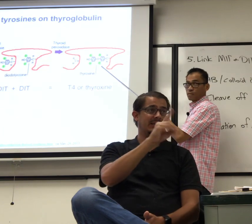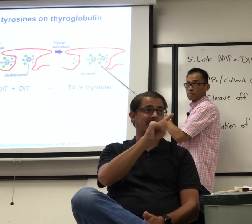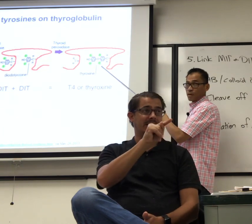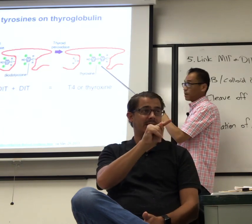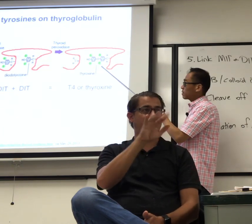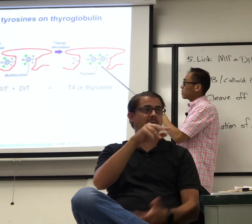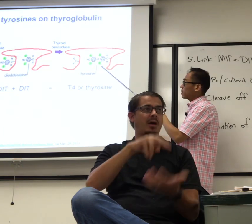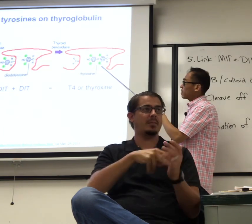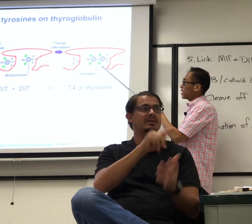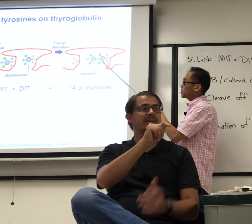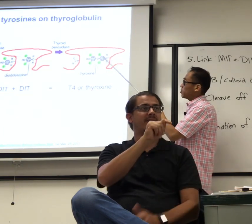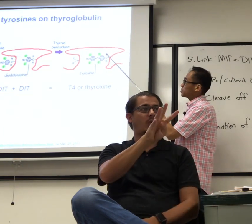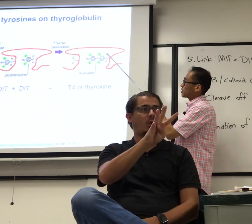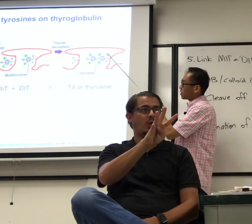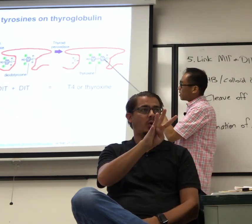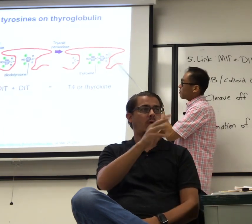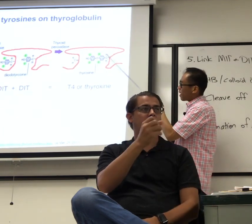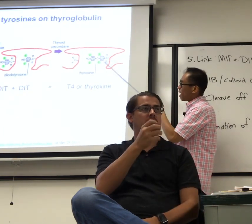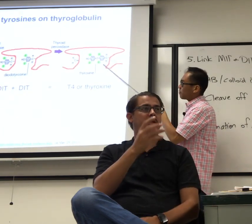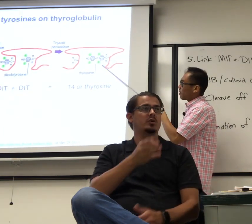It's a dit. You got the two.